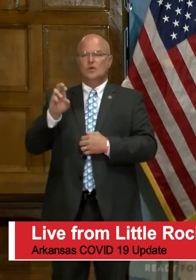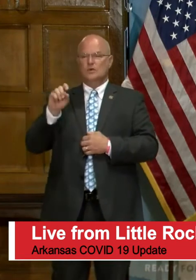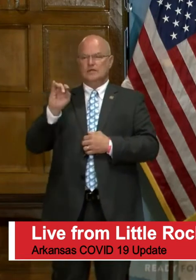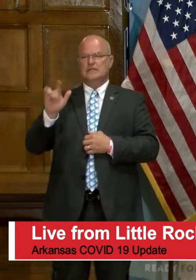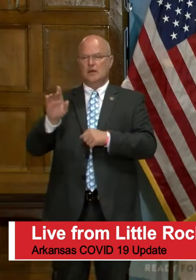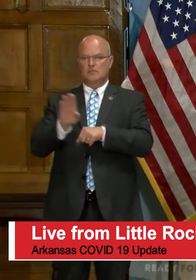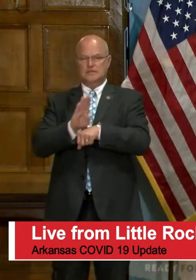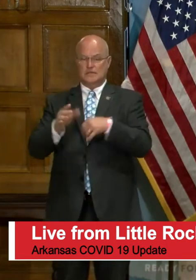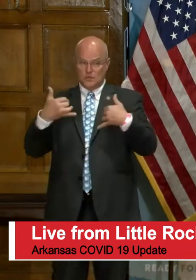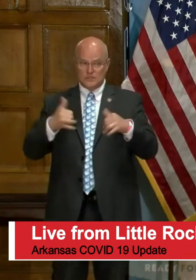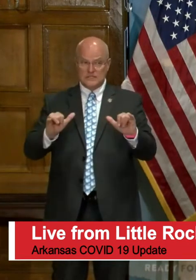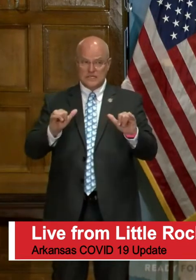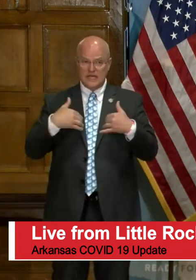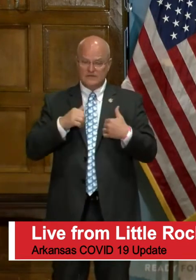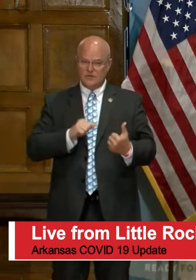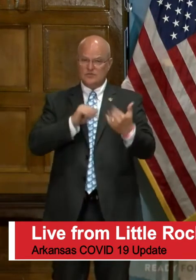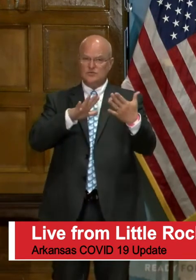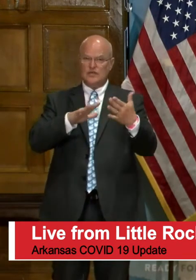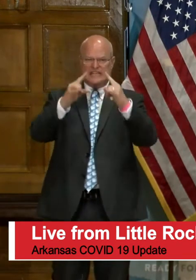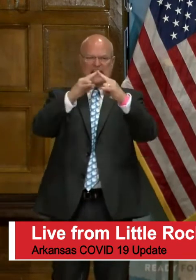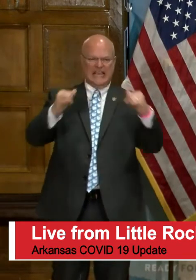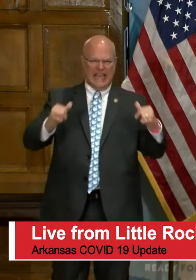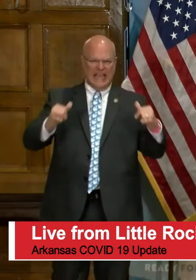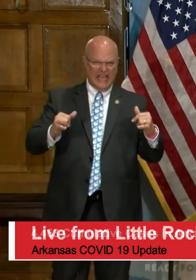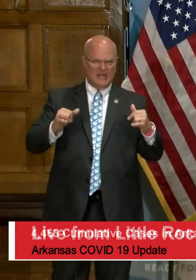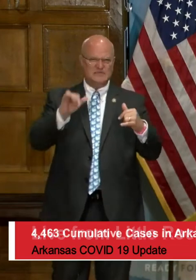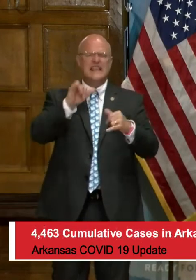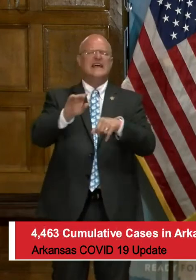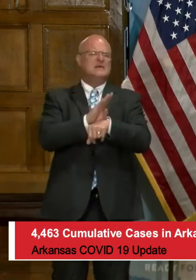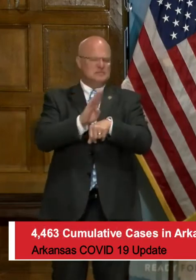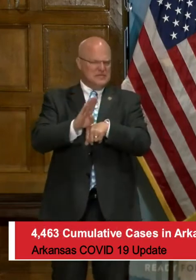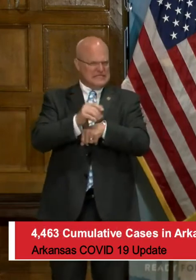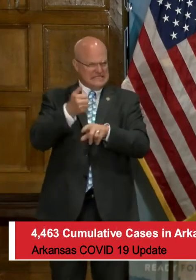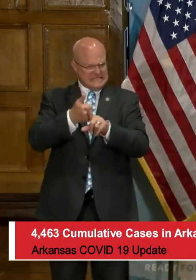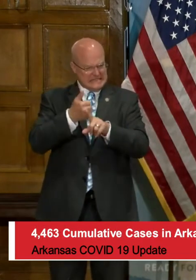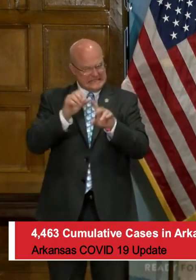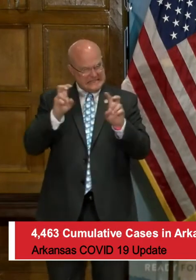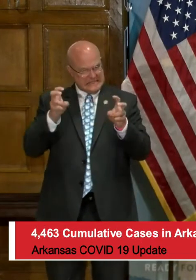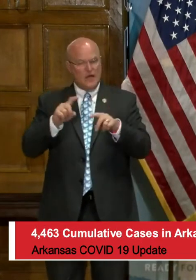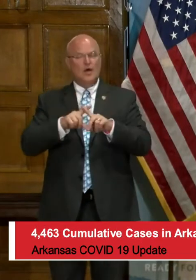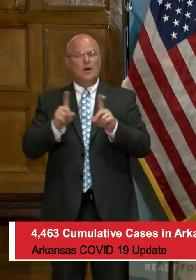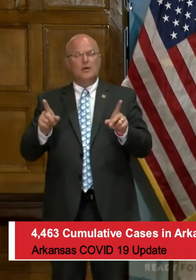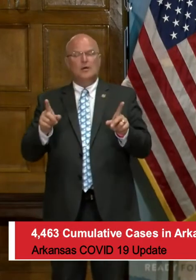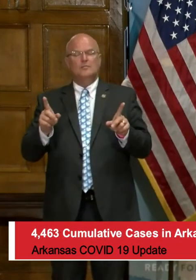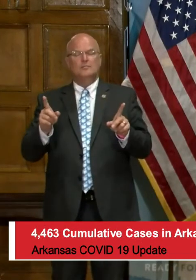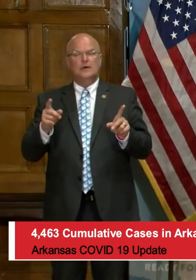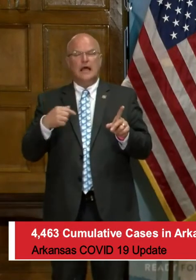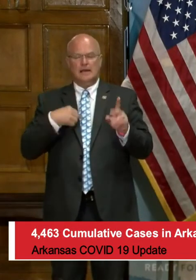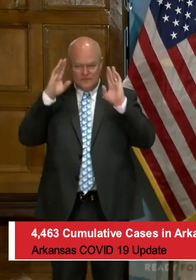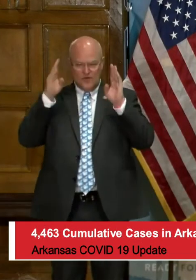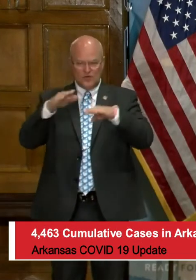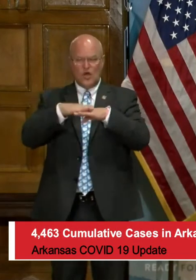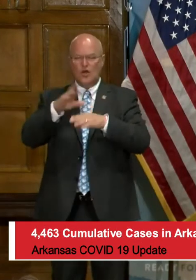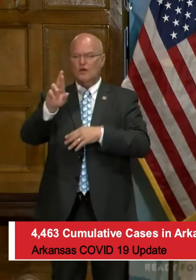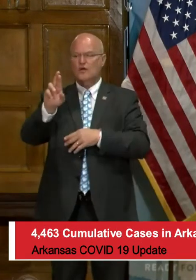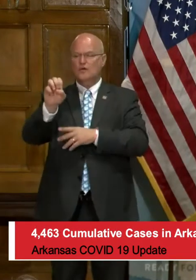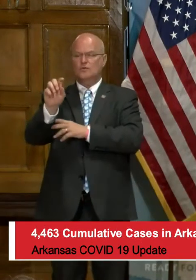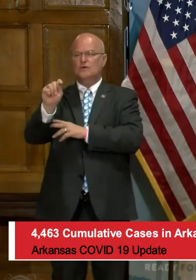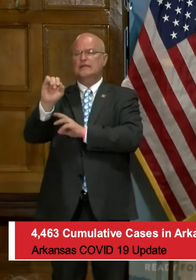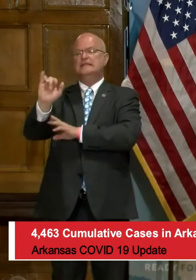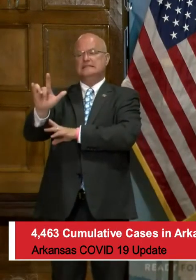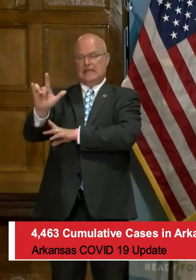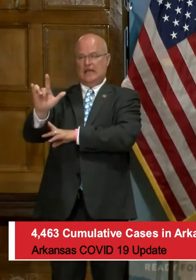Retail businesses. We're still having to address camps, and those are businesses in some instances, but I focused on the